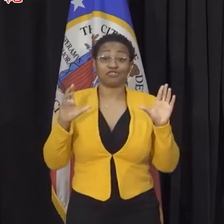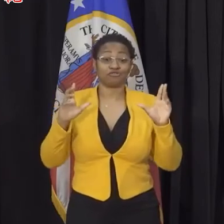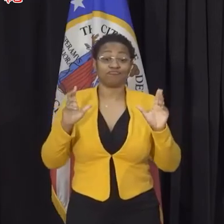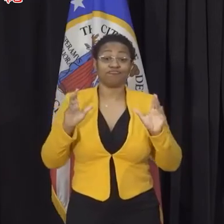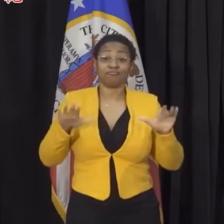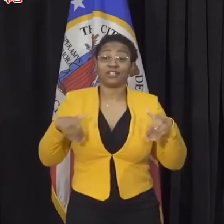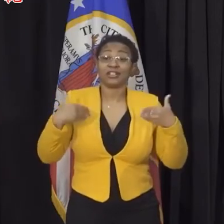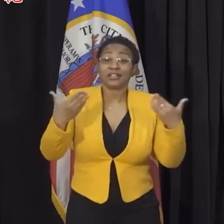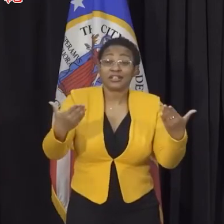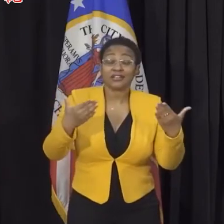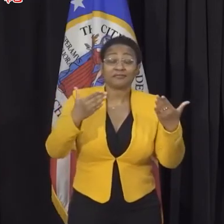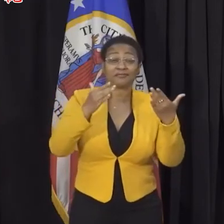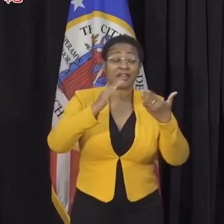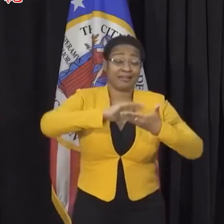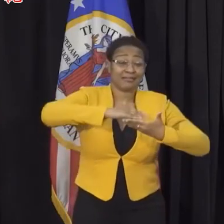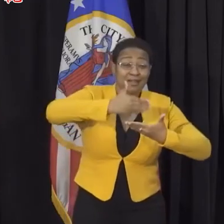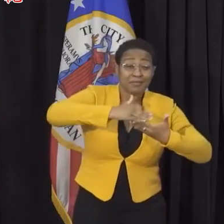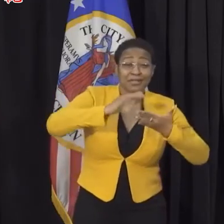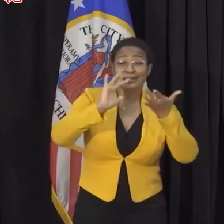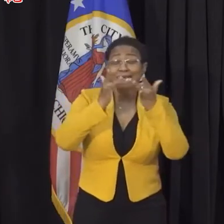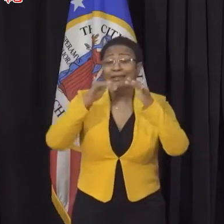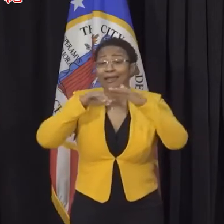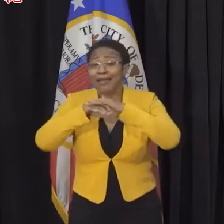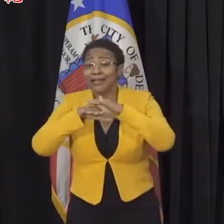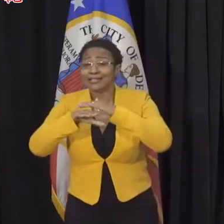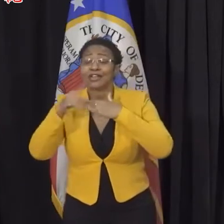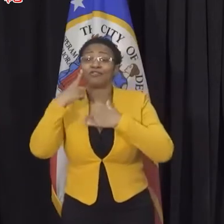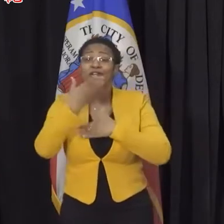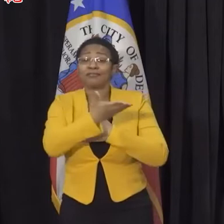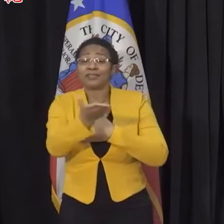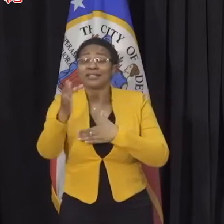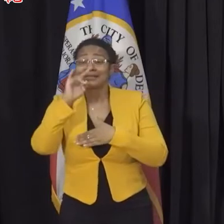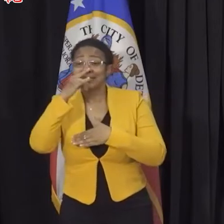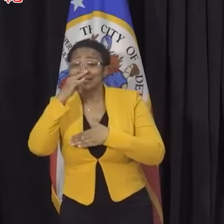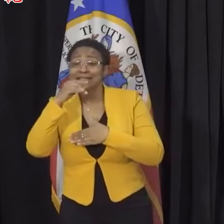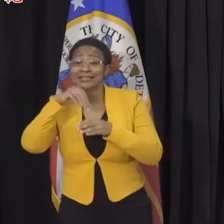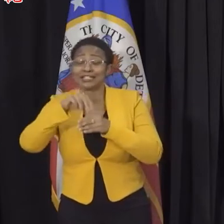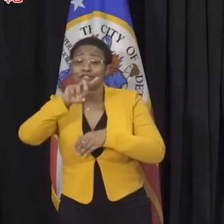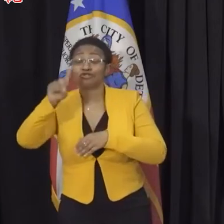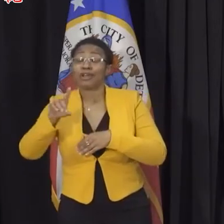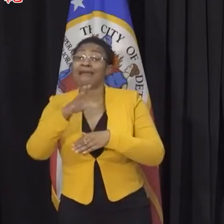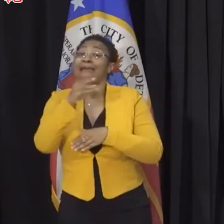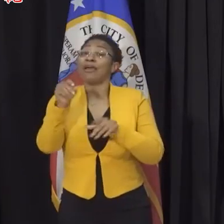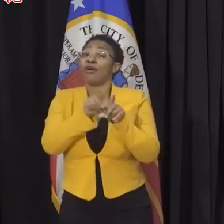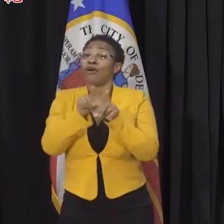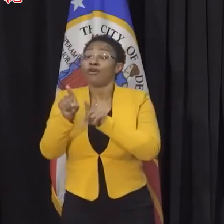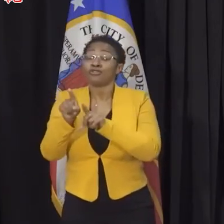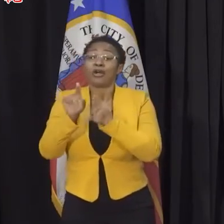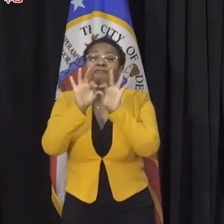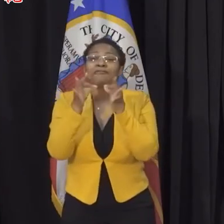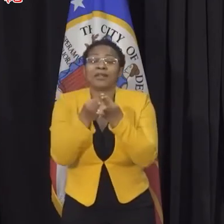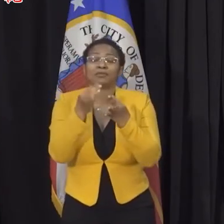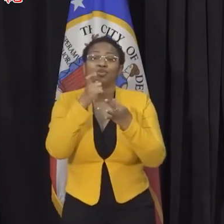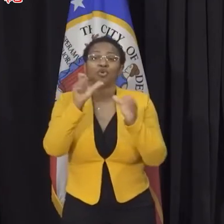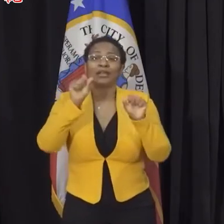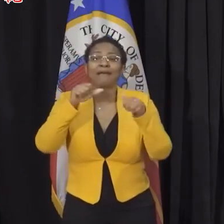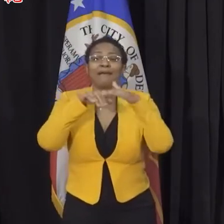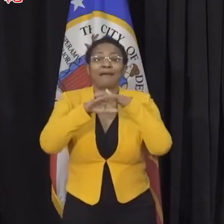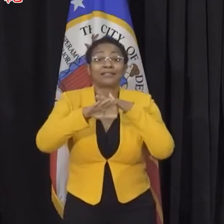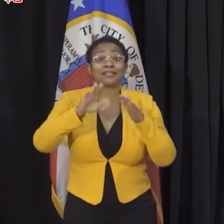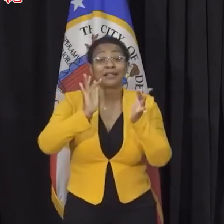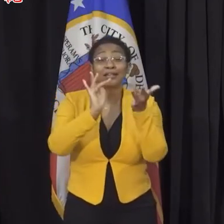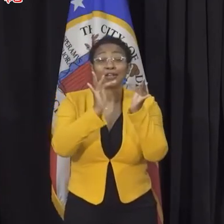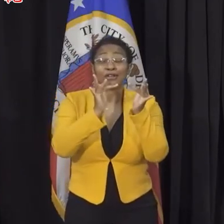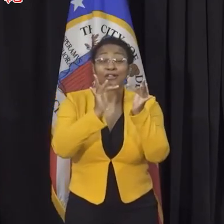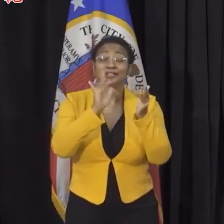internet access to the kids of Detroit, but the impact that would have for families and their ability to access the internet and all the things that are necessary